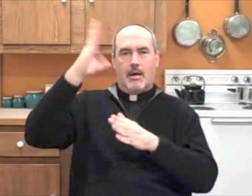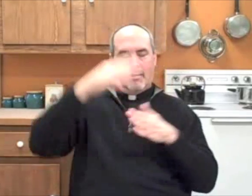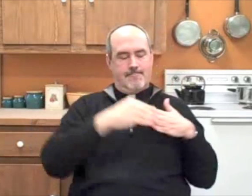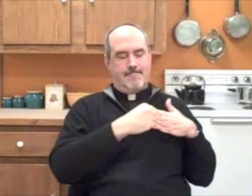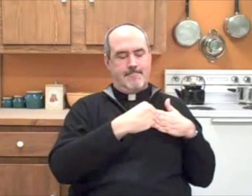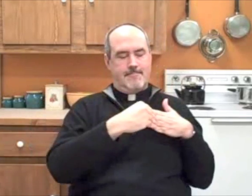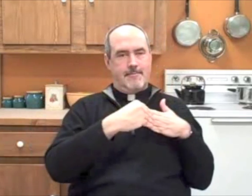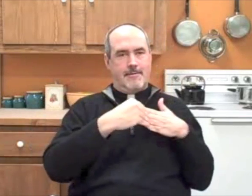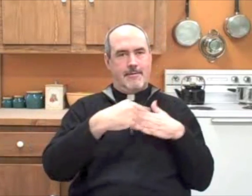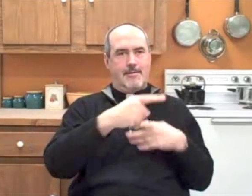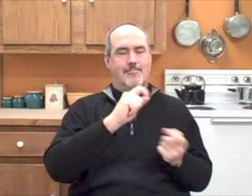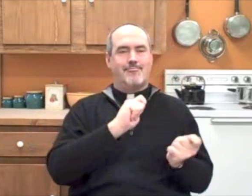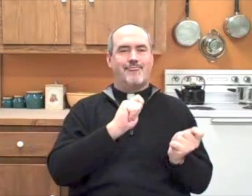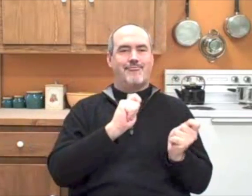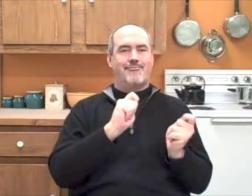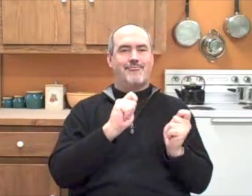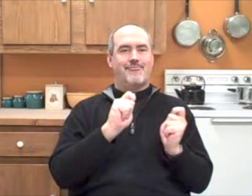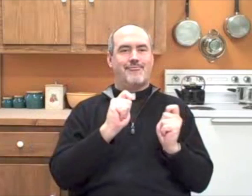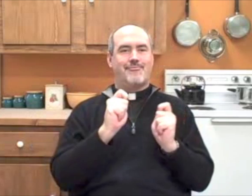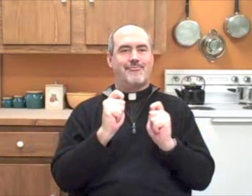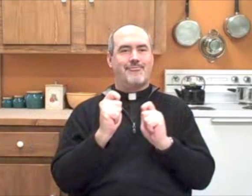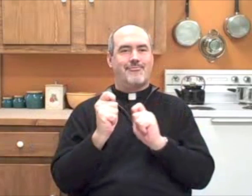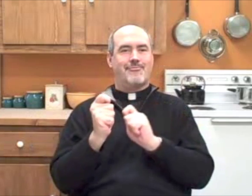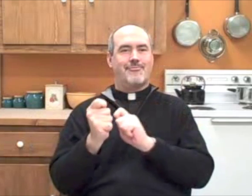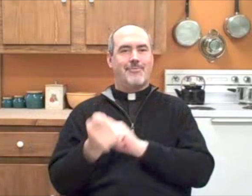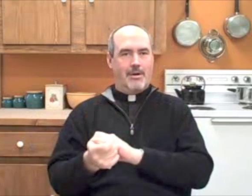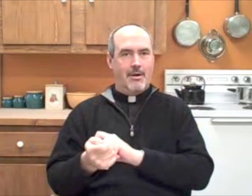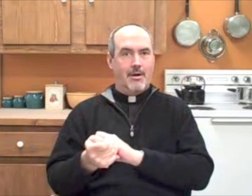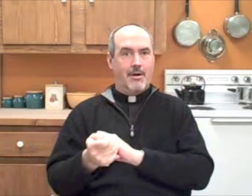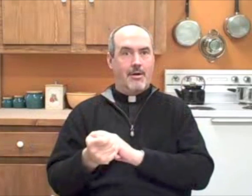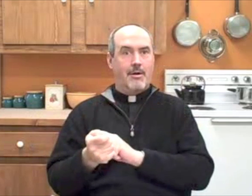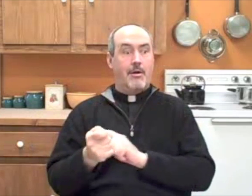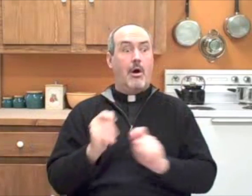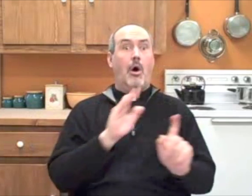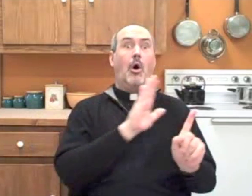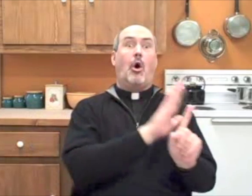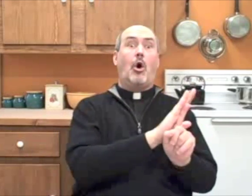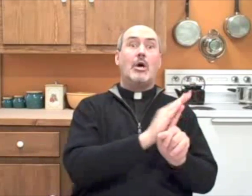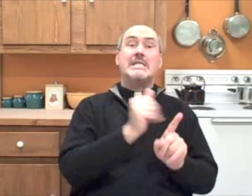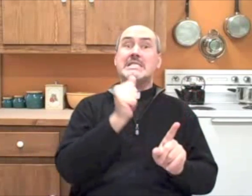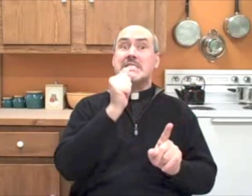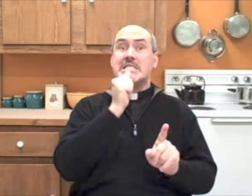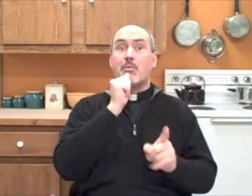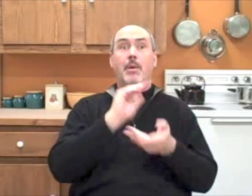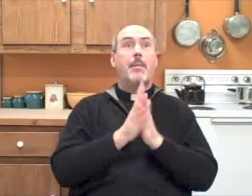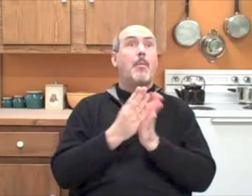focused on God, and she stayed faithful, and God led her and changed her life.